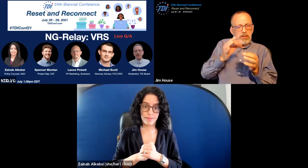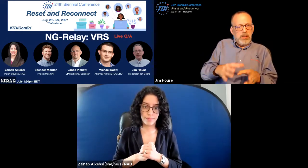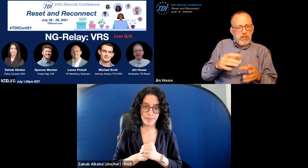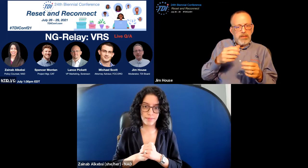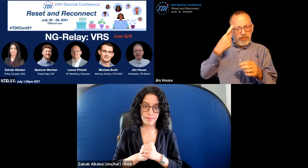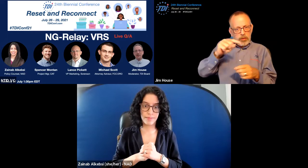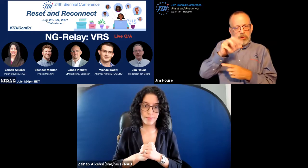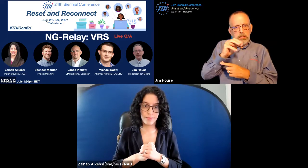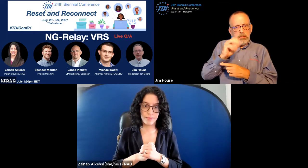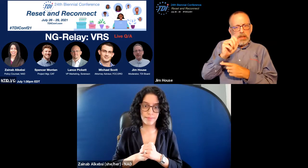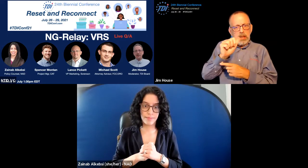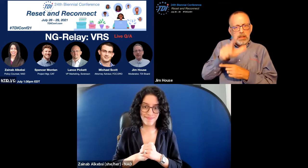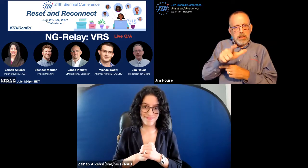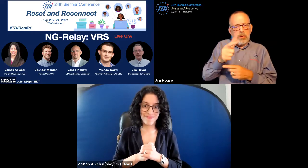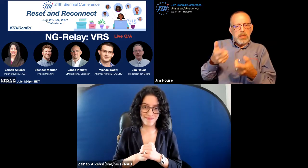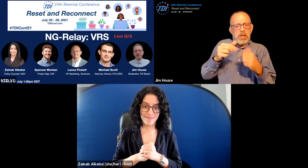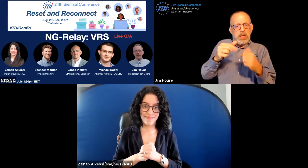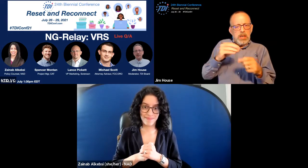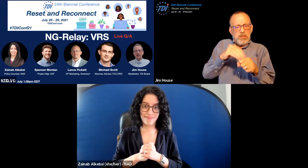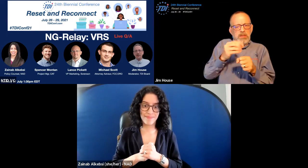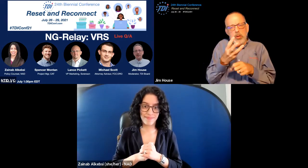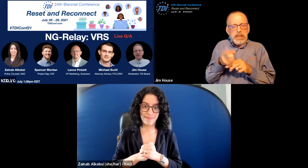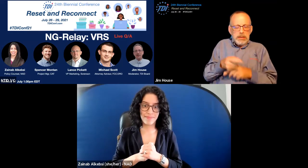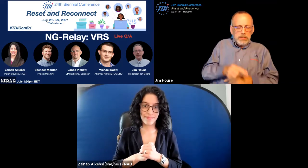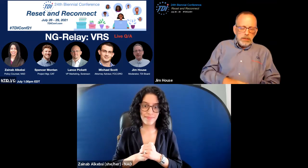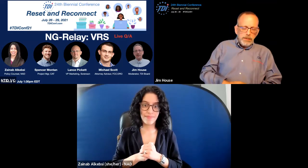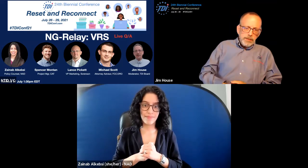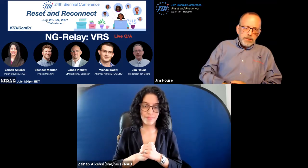and sign, and then hopefully the